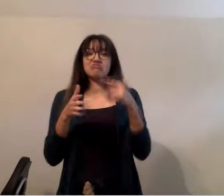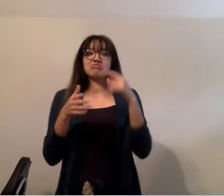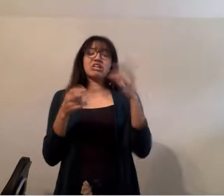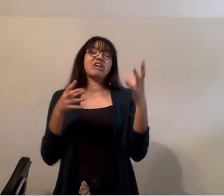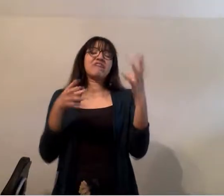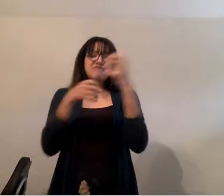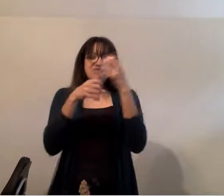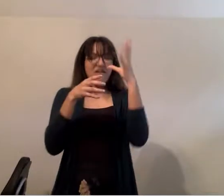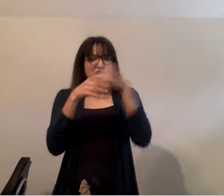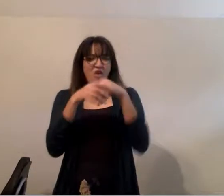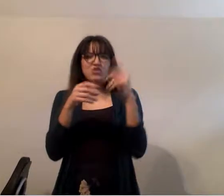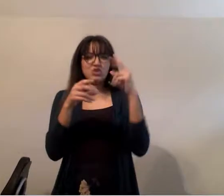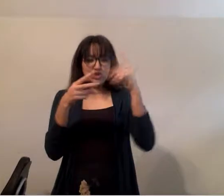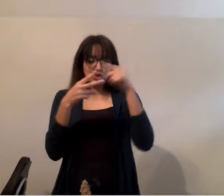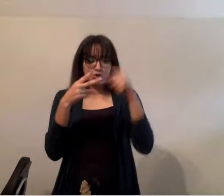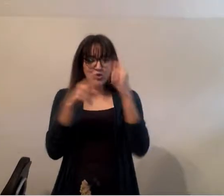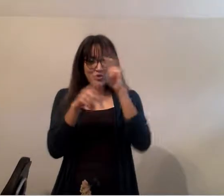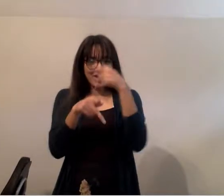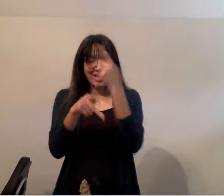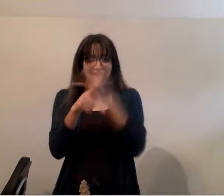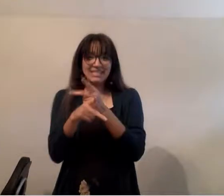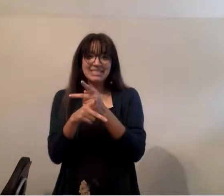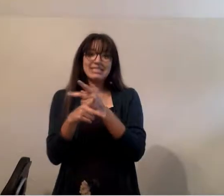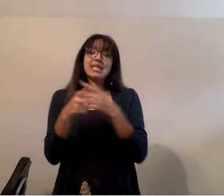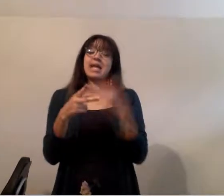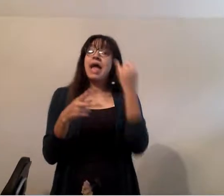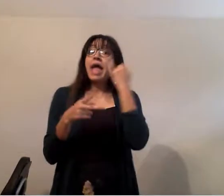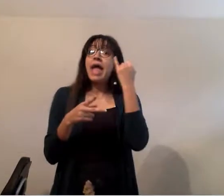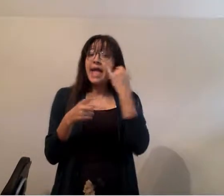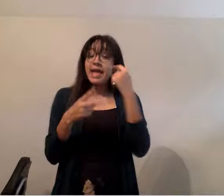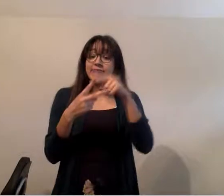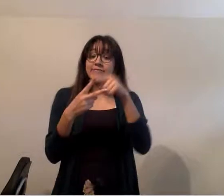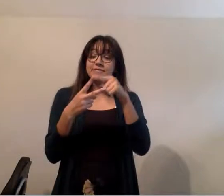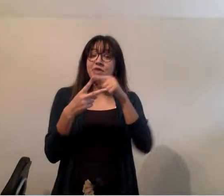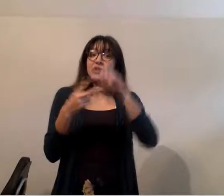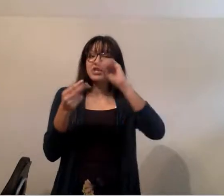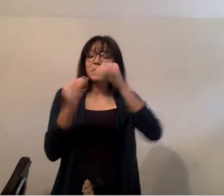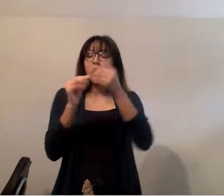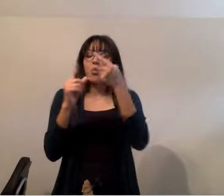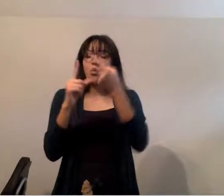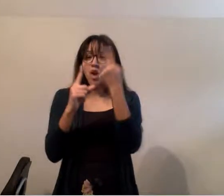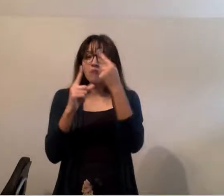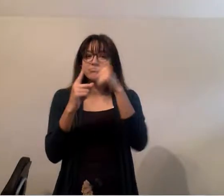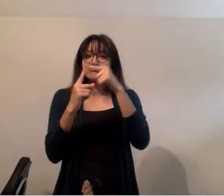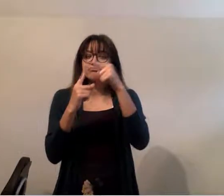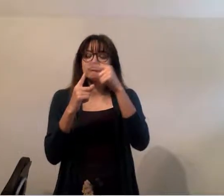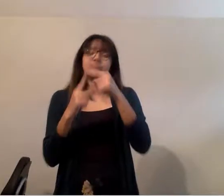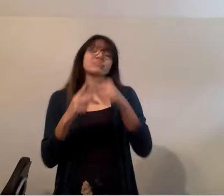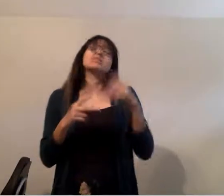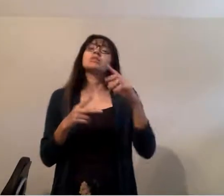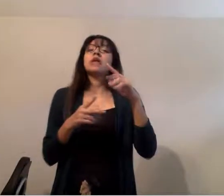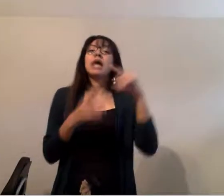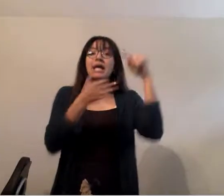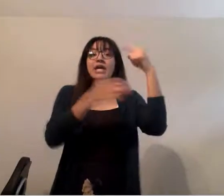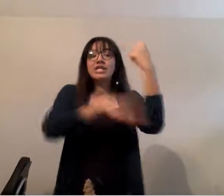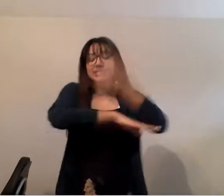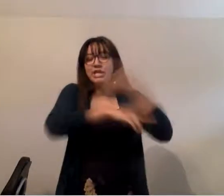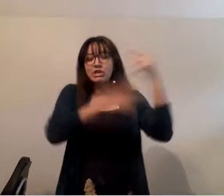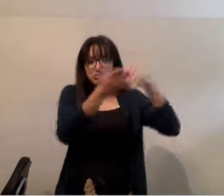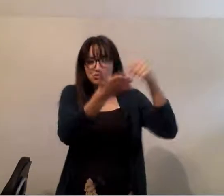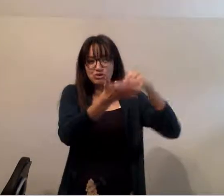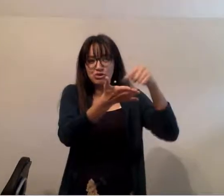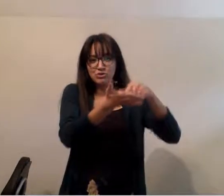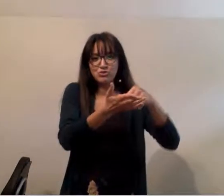And when there's deadlines, the effects of procrastination are contained to the short term because the panic monster gets involved. But there's a second kind